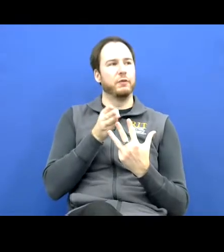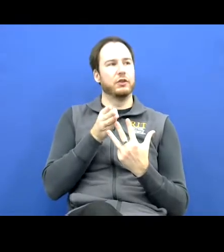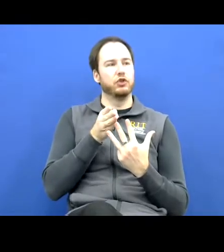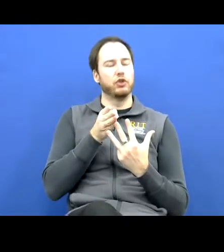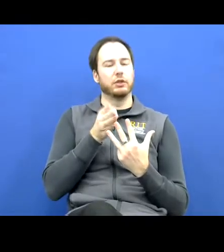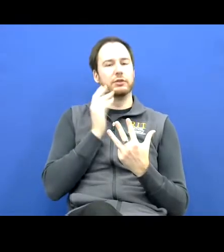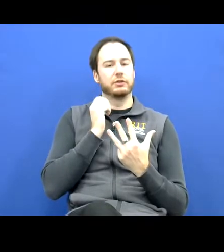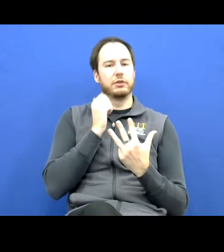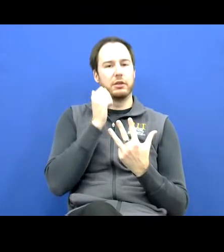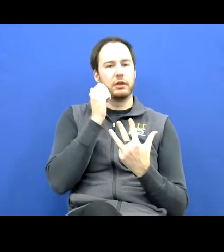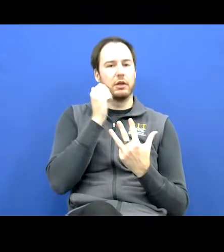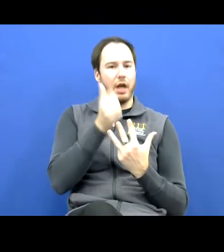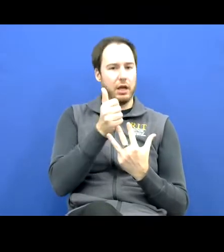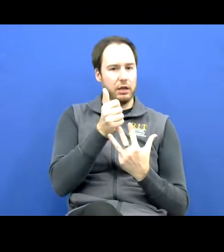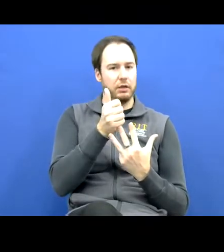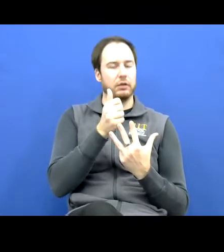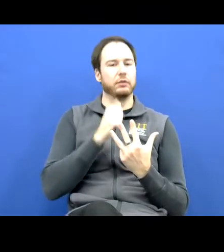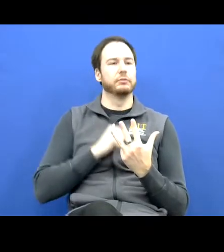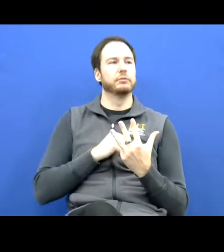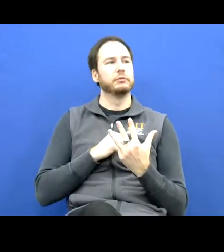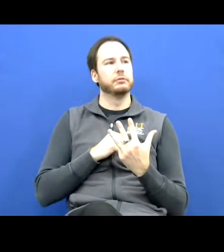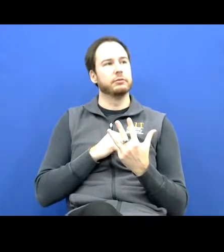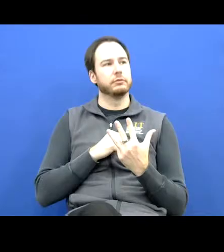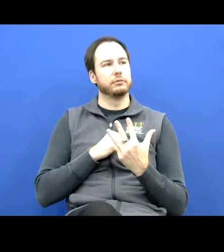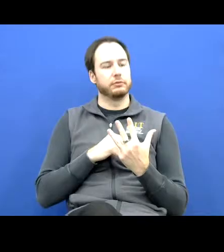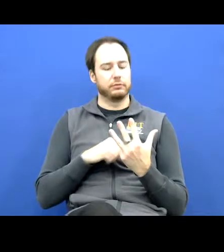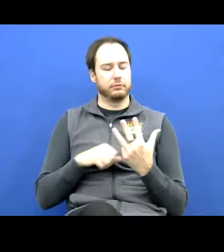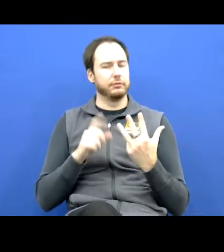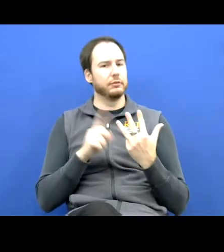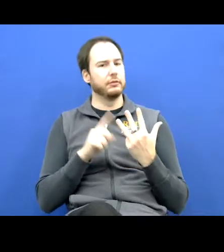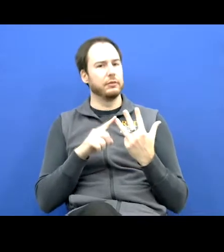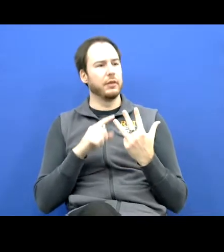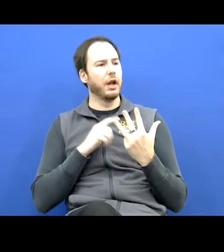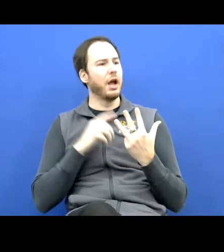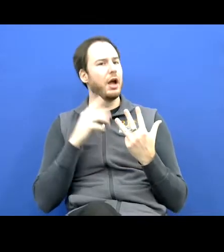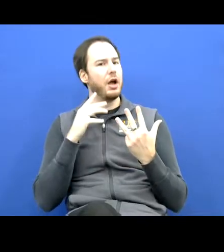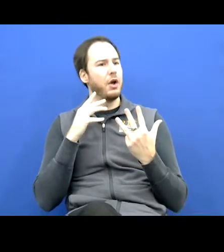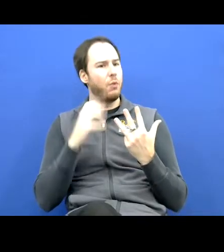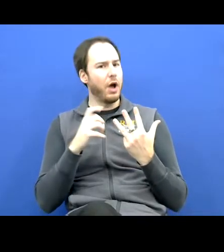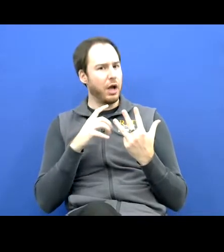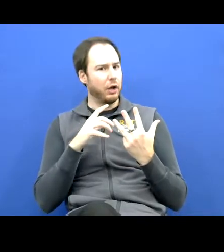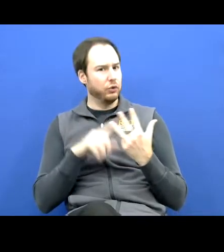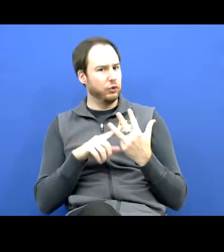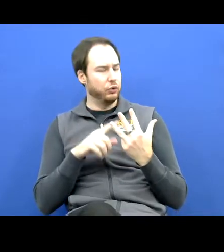Supervisor Schultz. Aye. I would take this one, Joe, but I see your name.